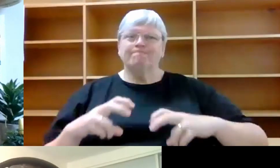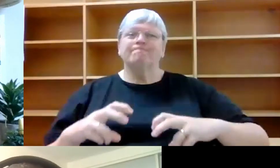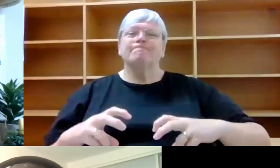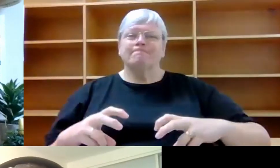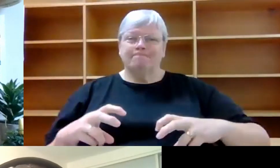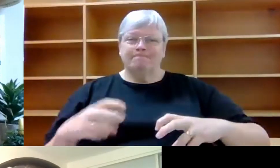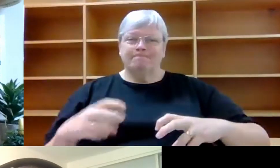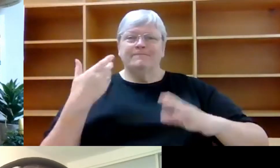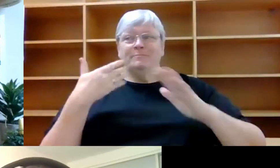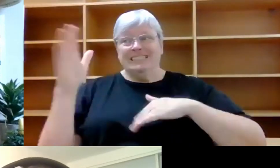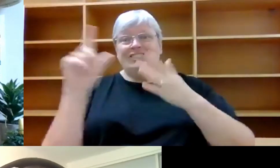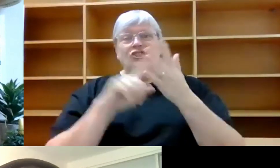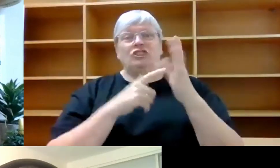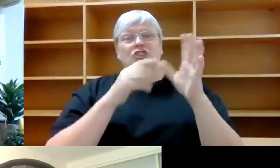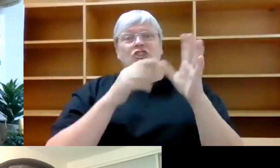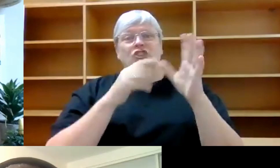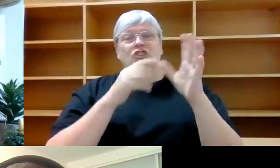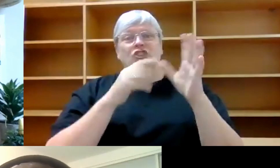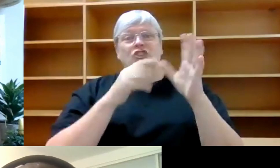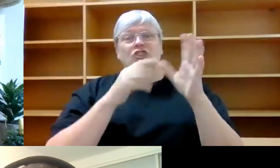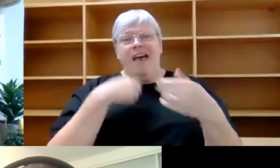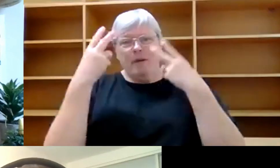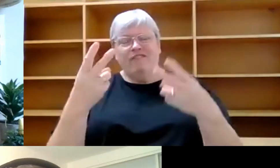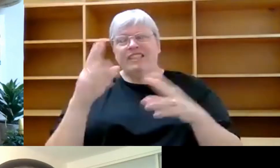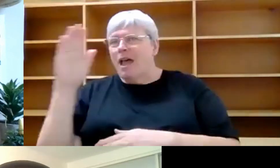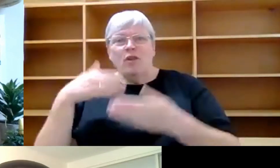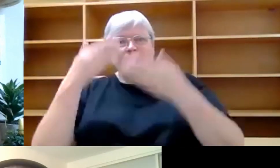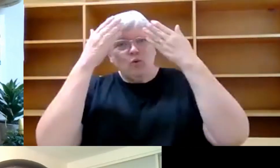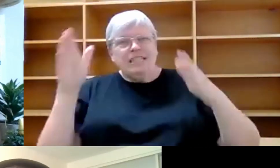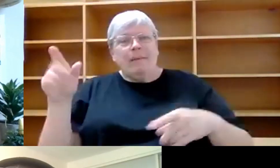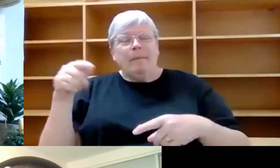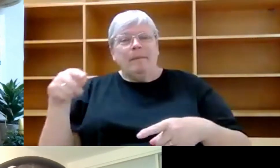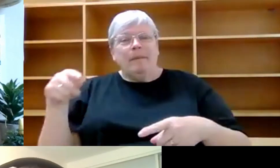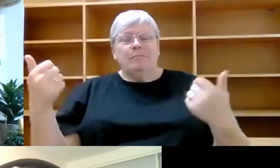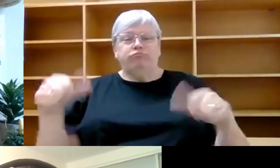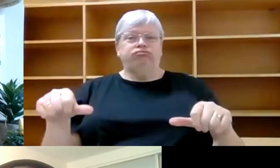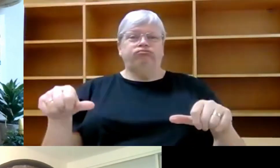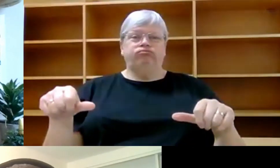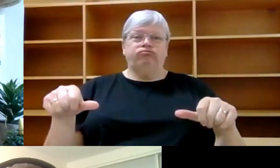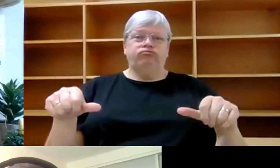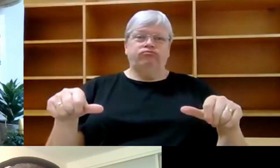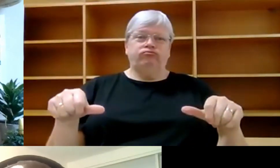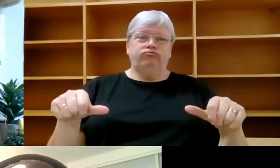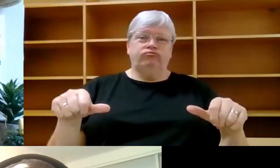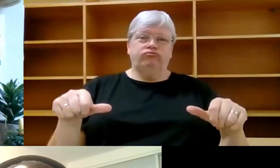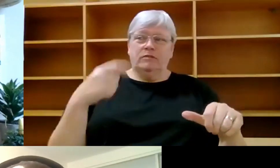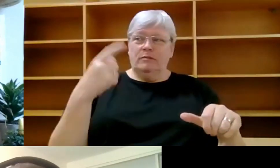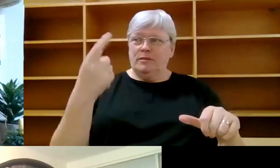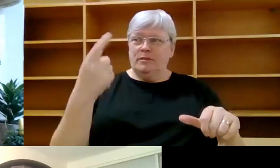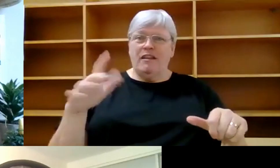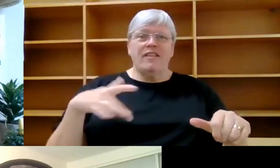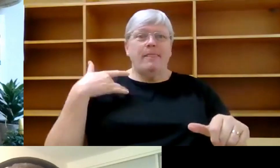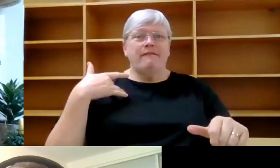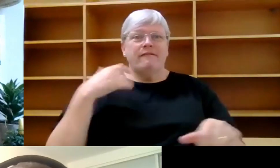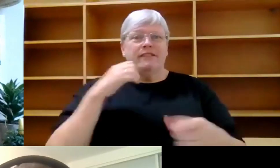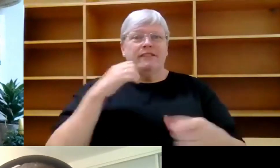a chance to do that, visit libraries and go to museums. And I discovered that Chief Tacky indeed led the slave